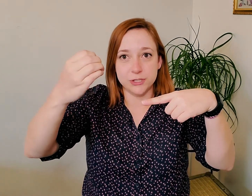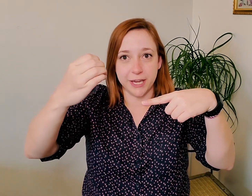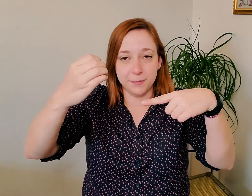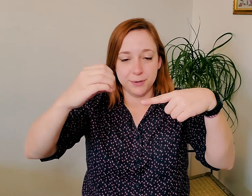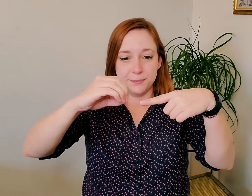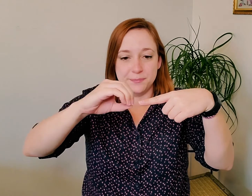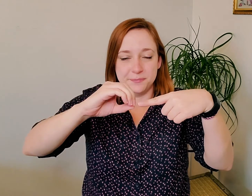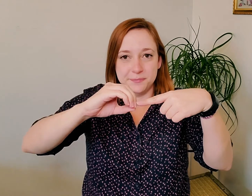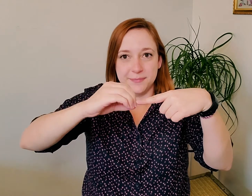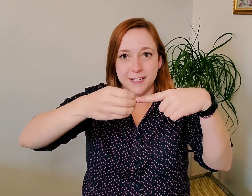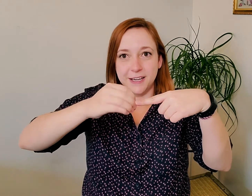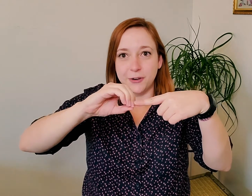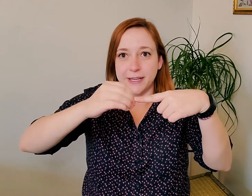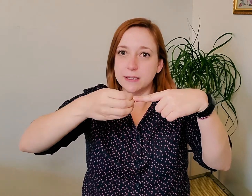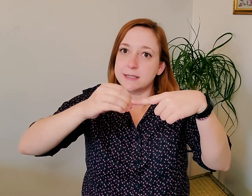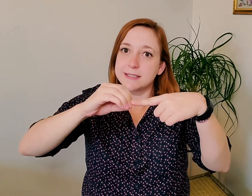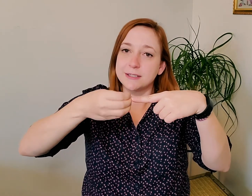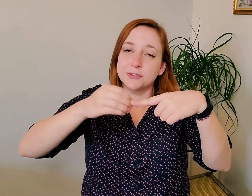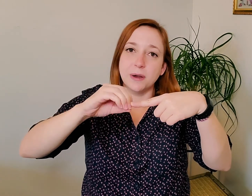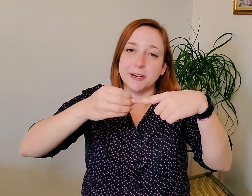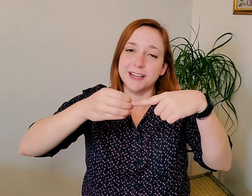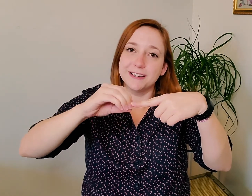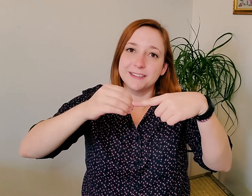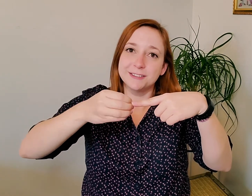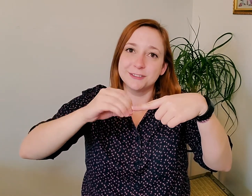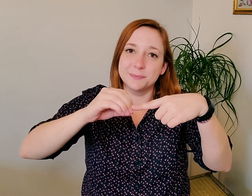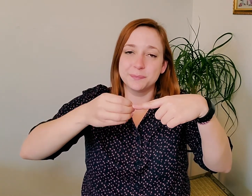shape, and go like this, strawberry.